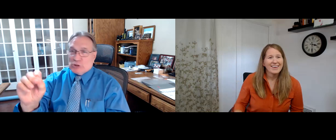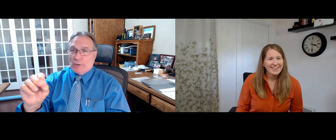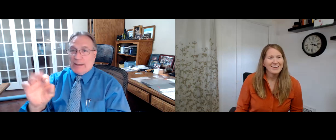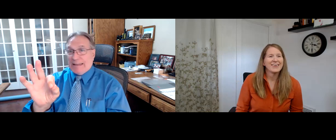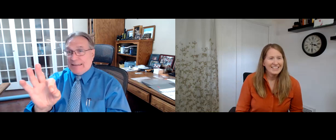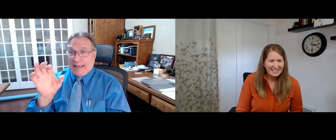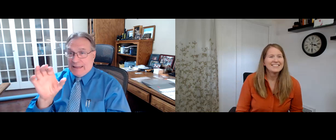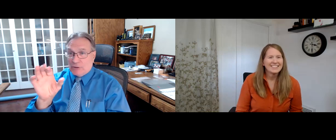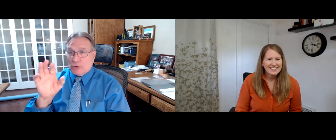900